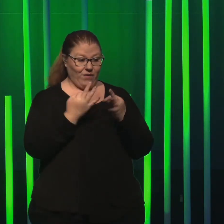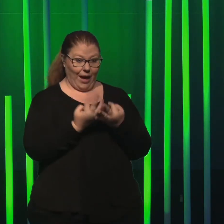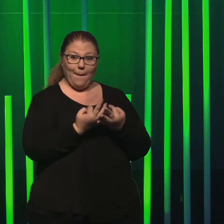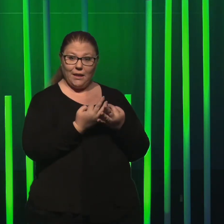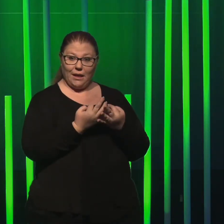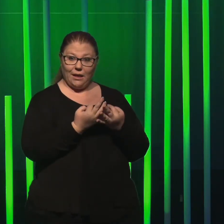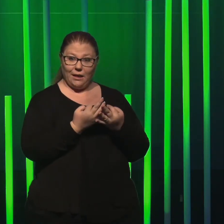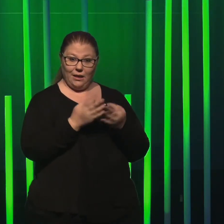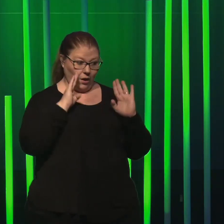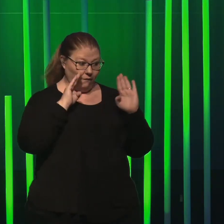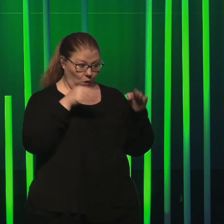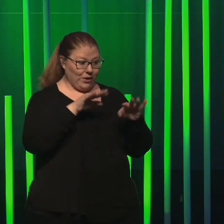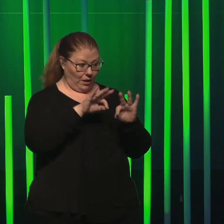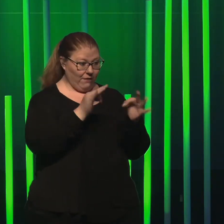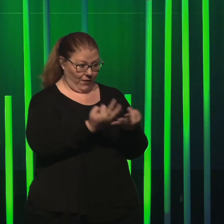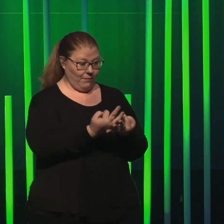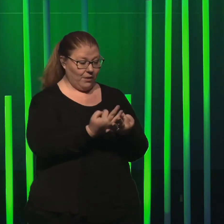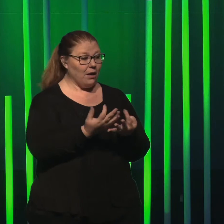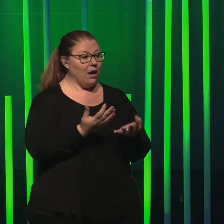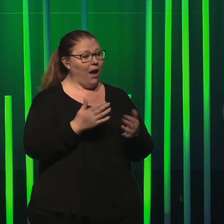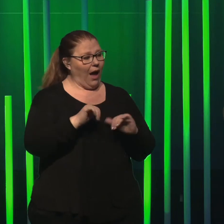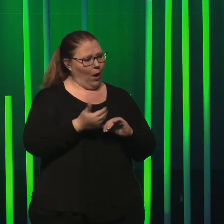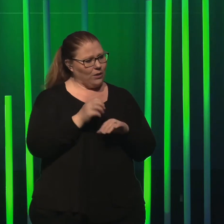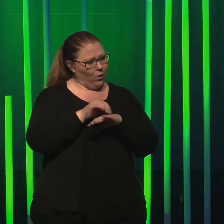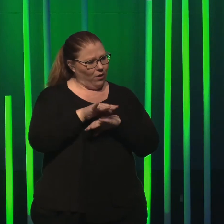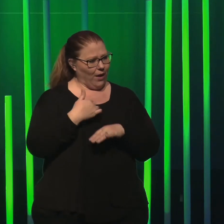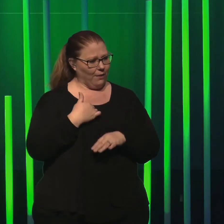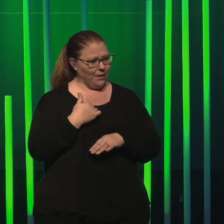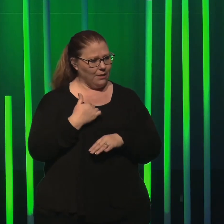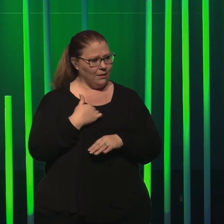the center, right? Well, how's this going to affect me